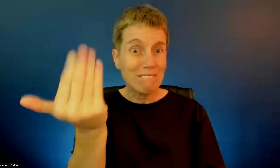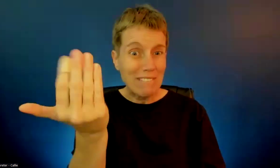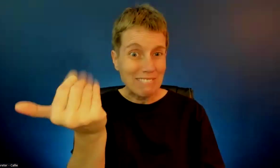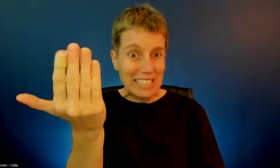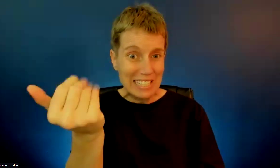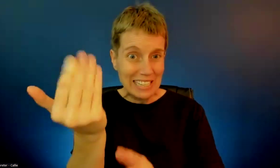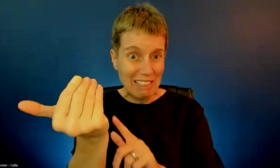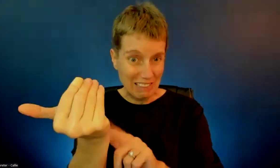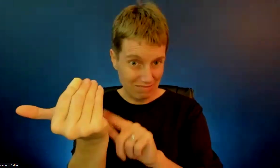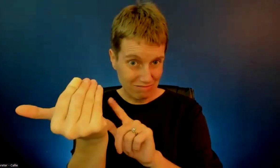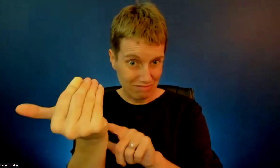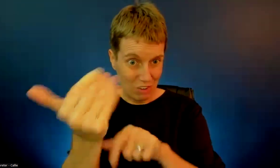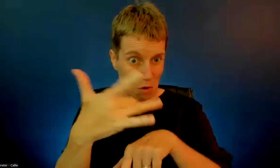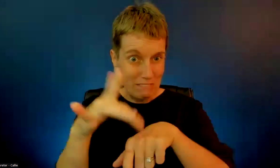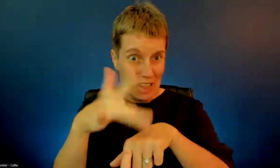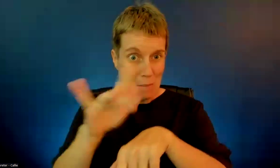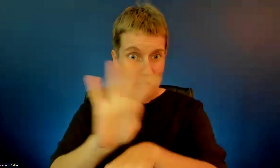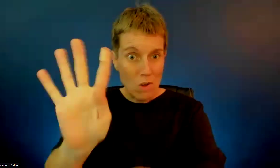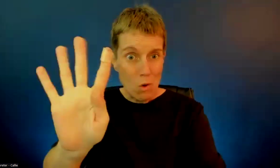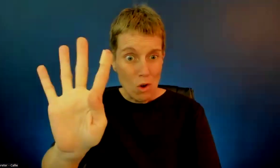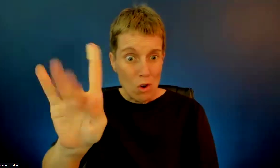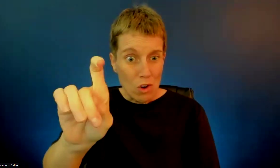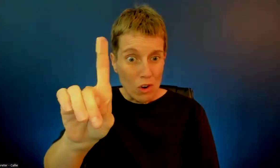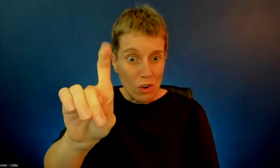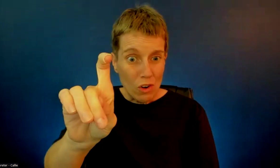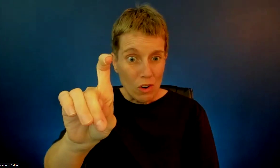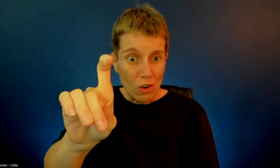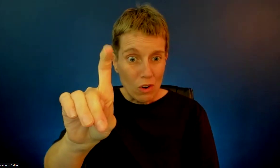people available for that day? I am.